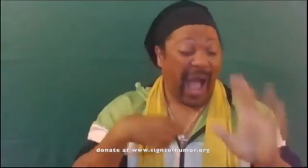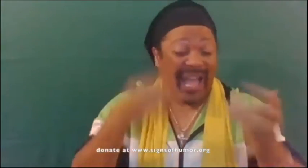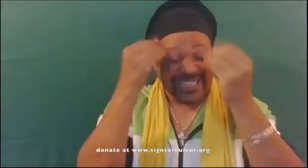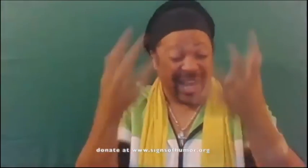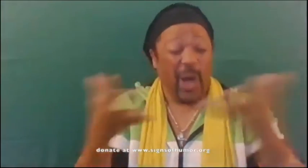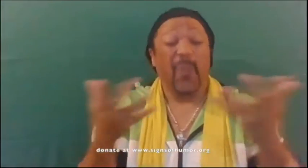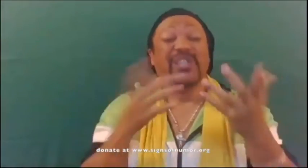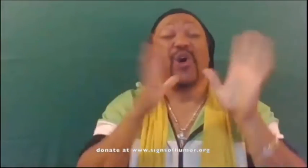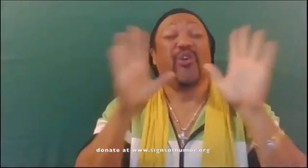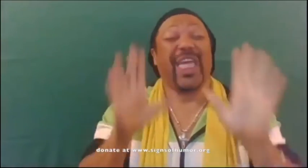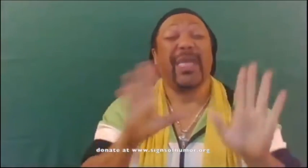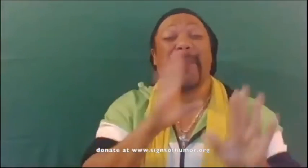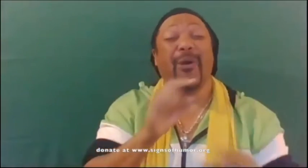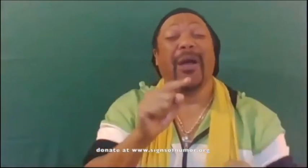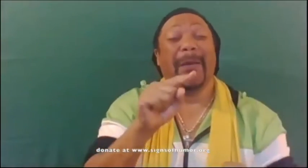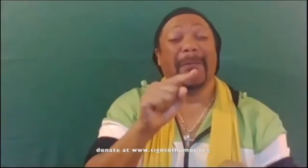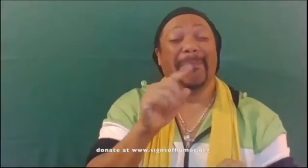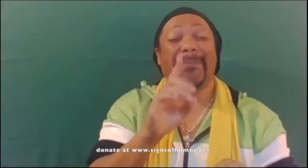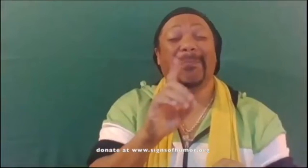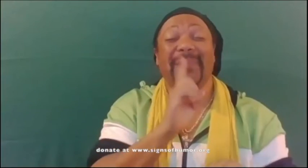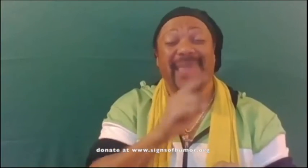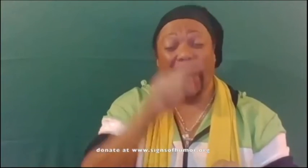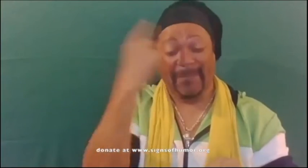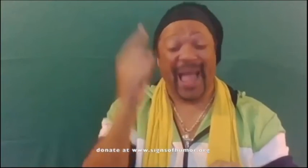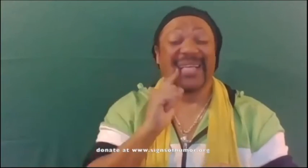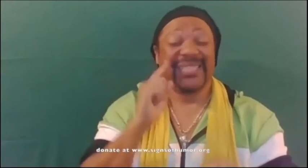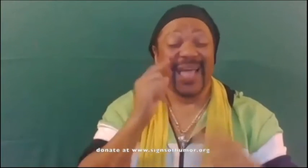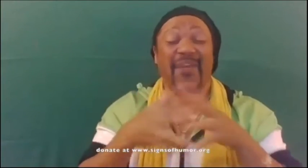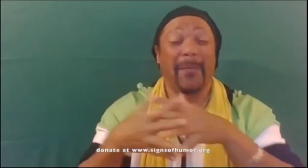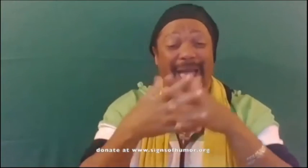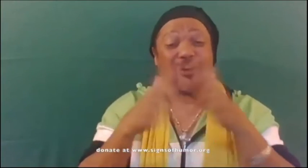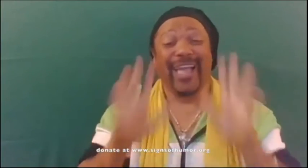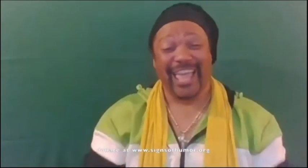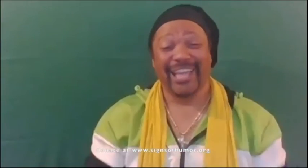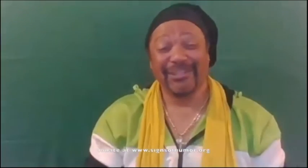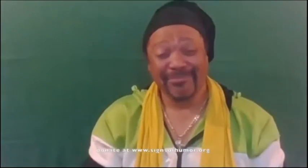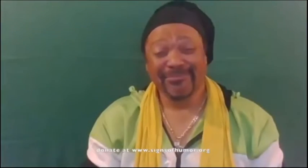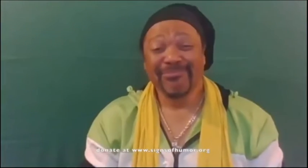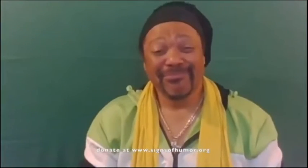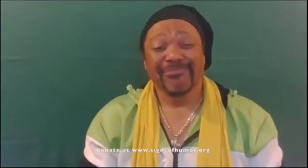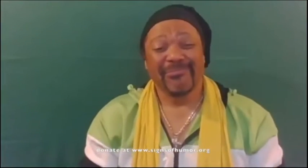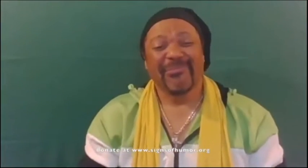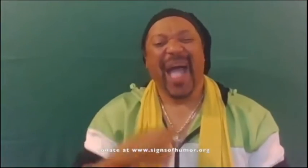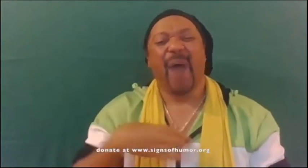me, I'm gonna tell you what's so great about being a Black deaf American. Because I don't know about just being